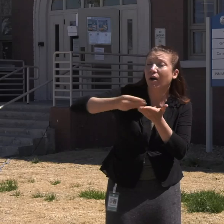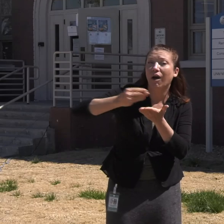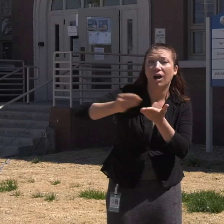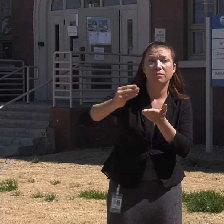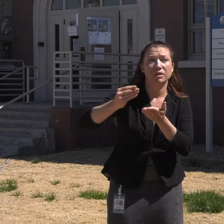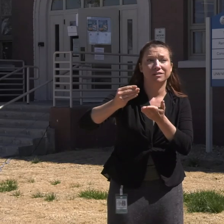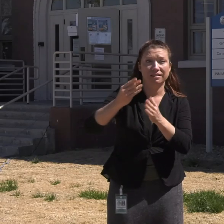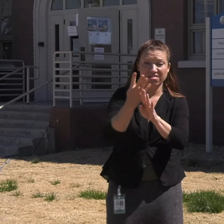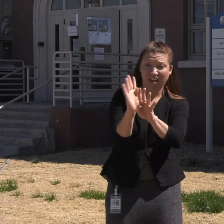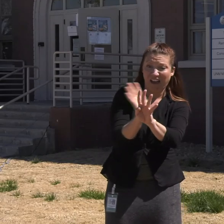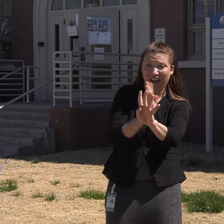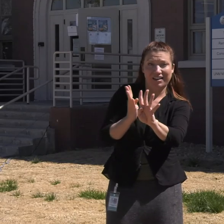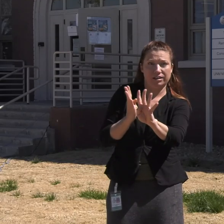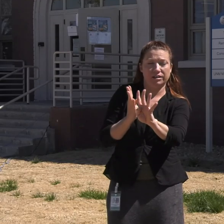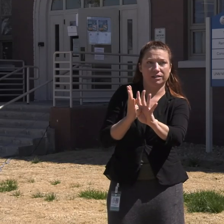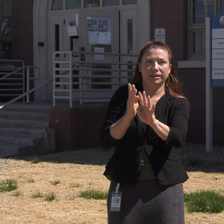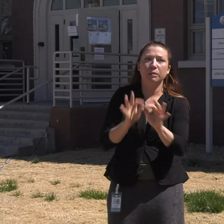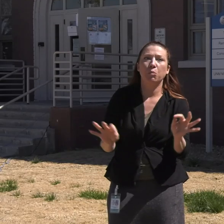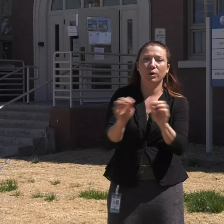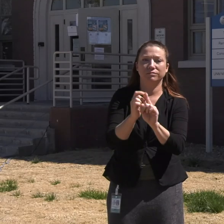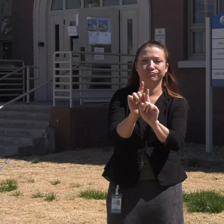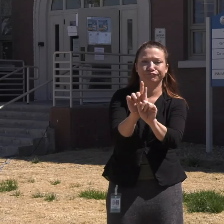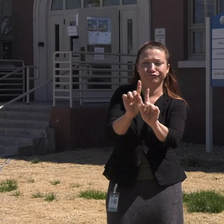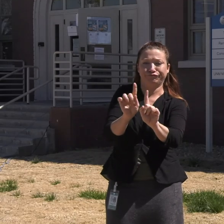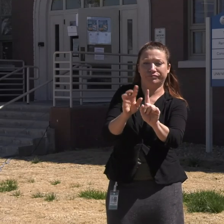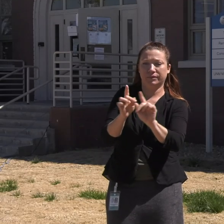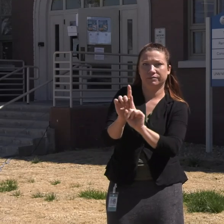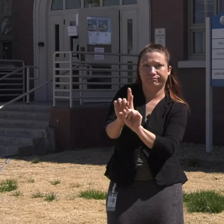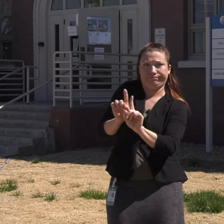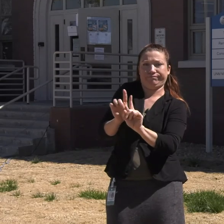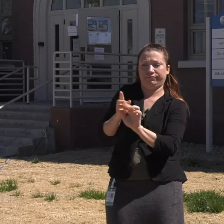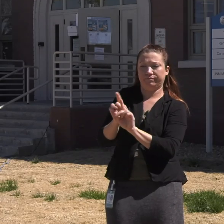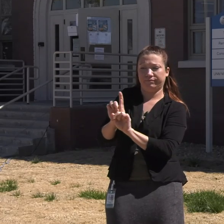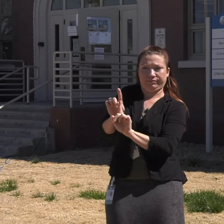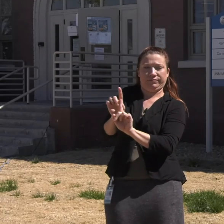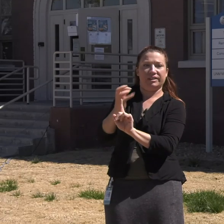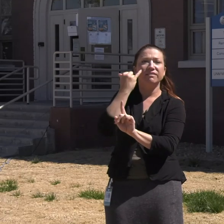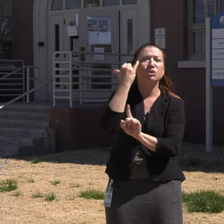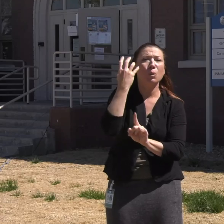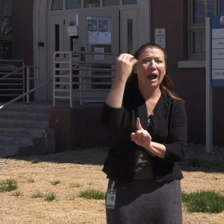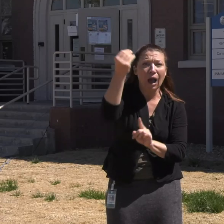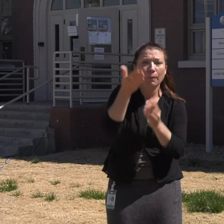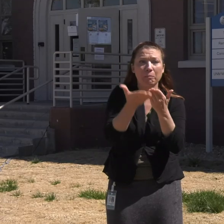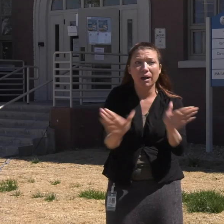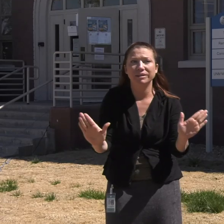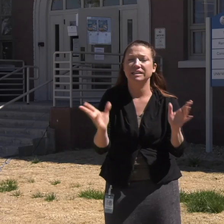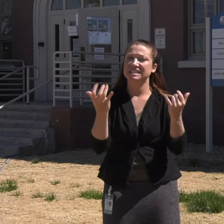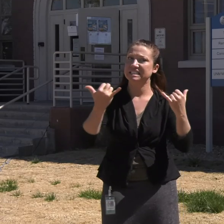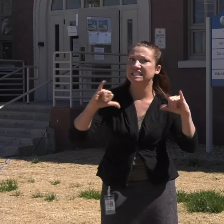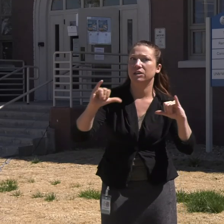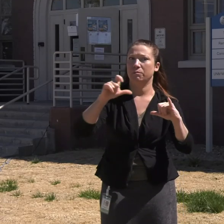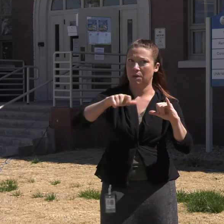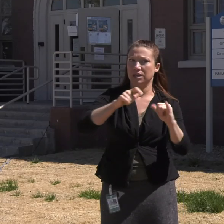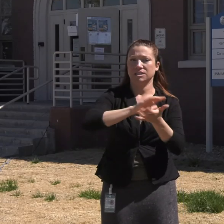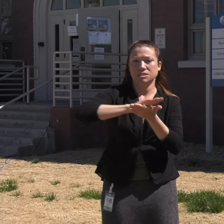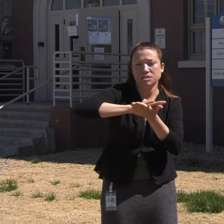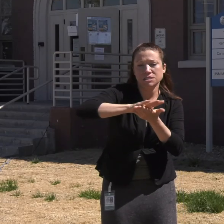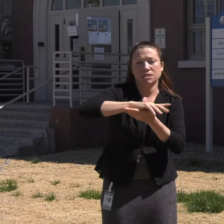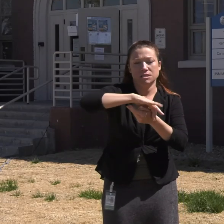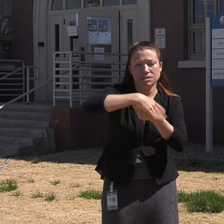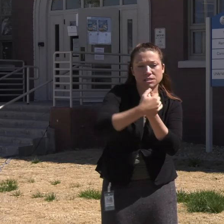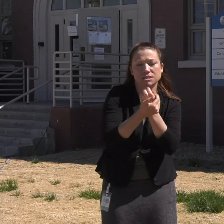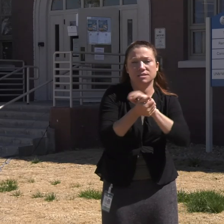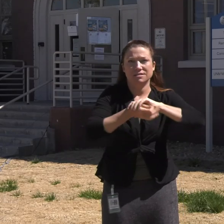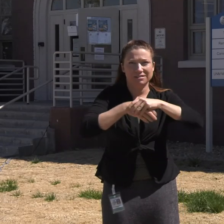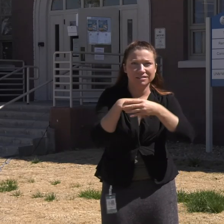can. And then of course, remember, after going out in public of any kind, sanitize, wash hands, etc. Of course, with